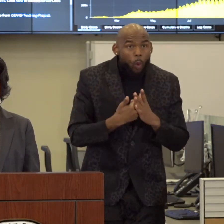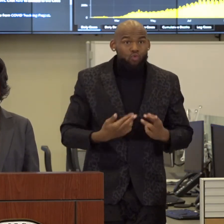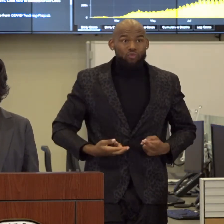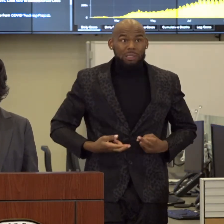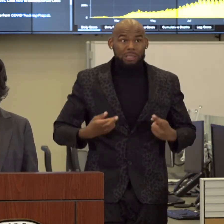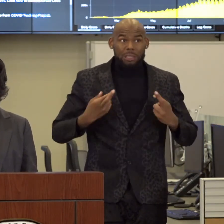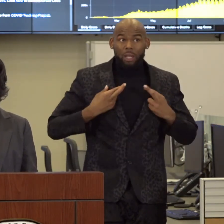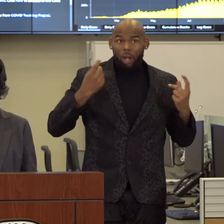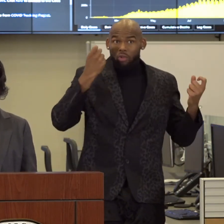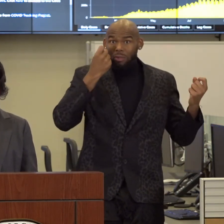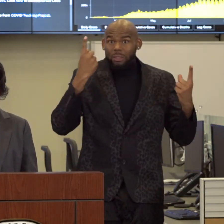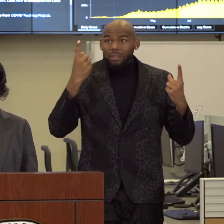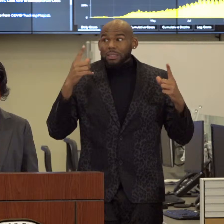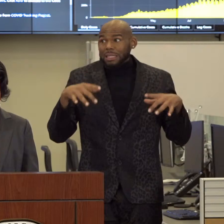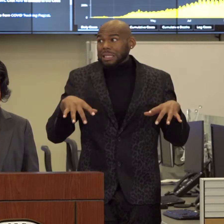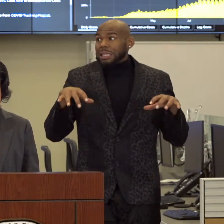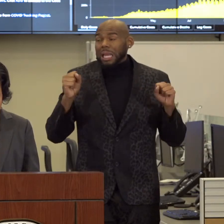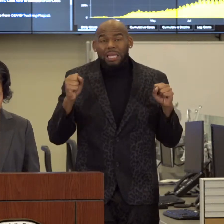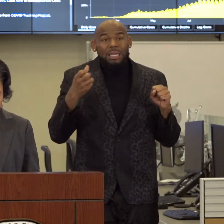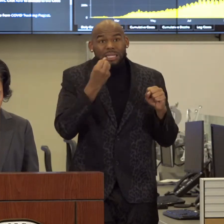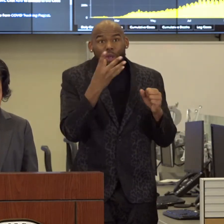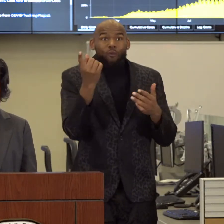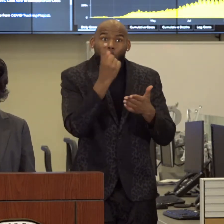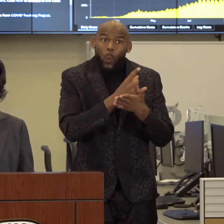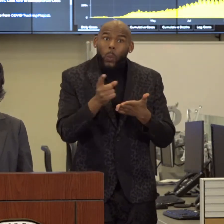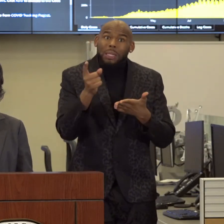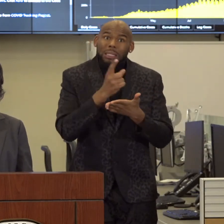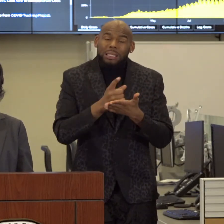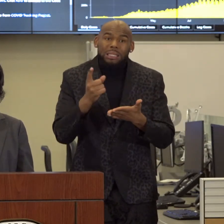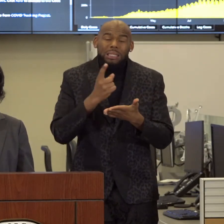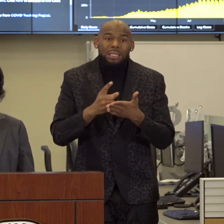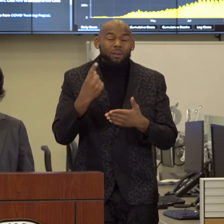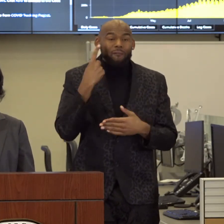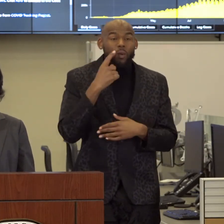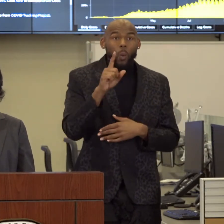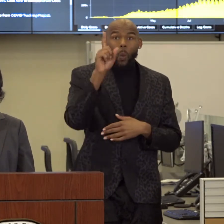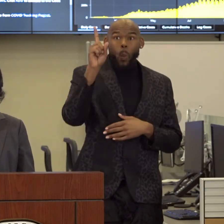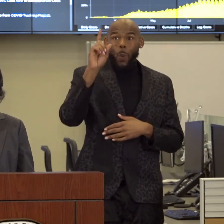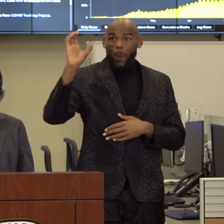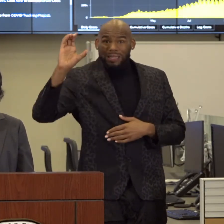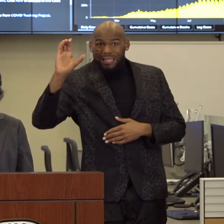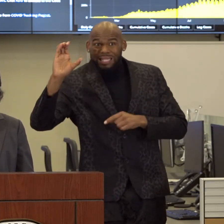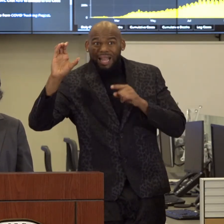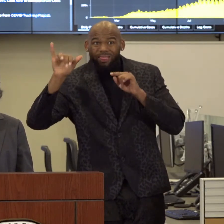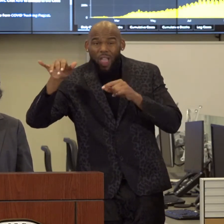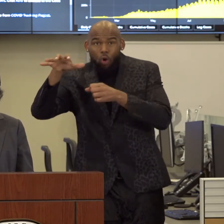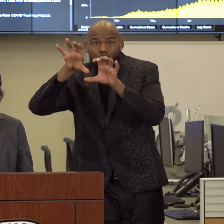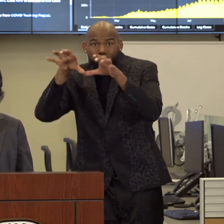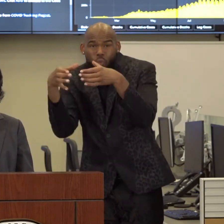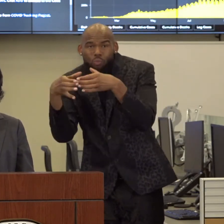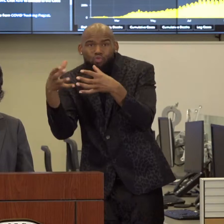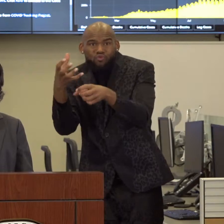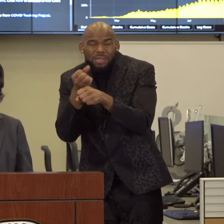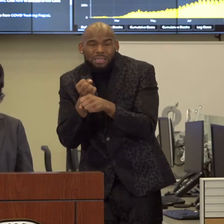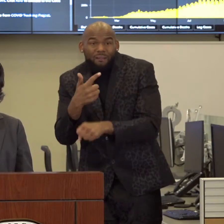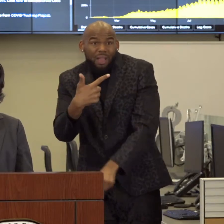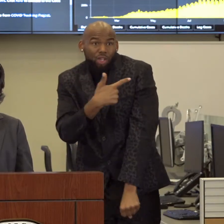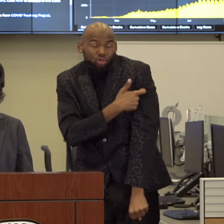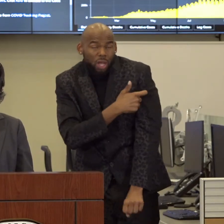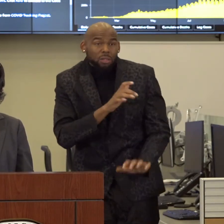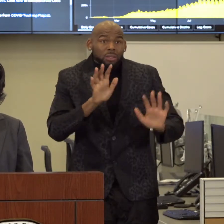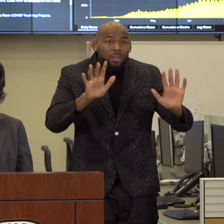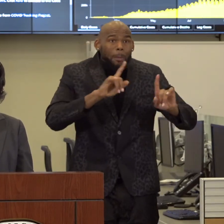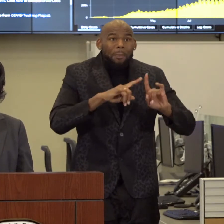understand that it will take us several weeks or longer for individuals in 1C to receive appointments for vaccination. Still,